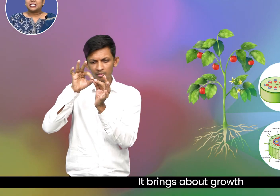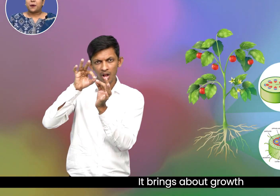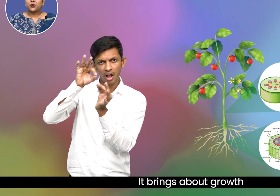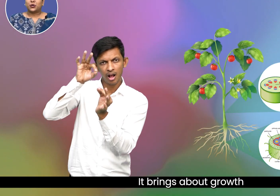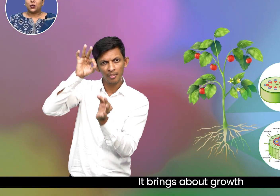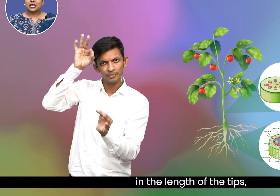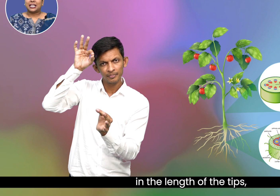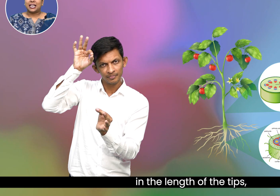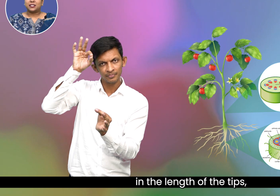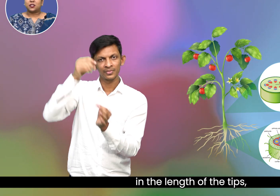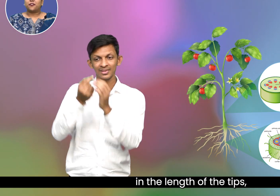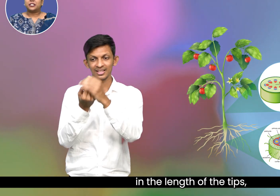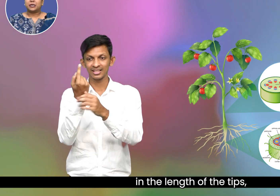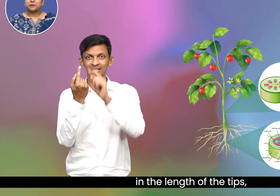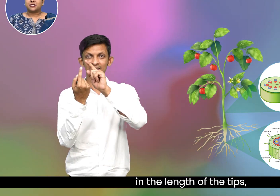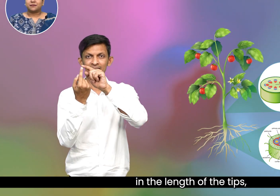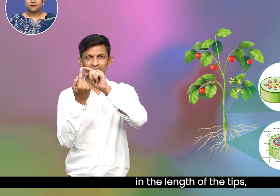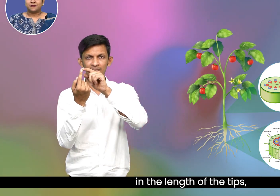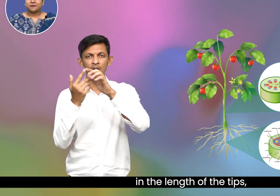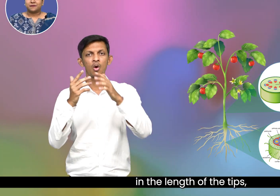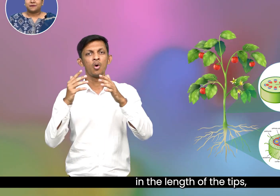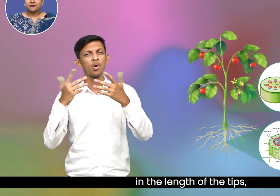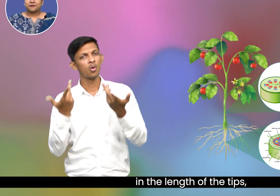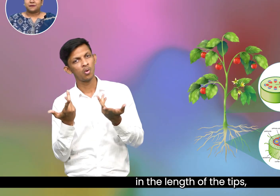it brings about growth in length of the tips.